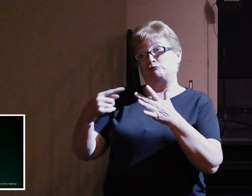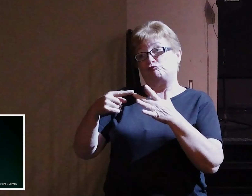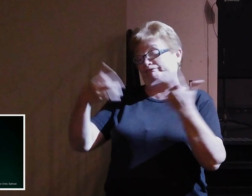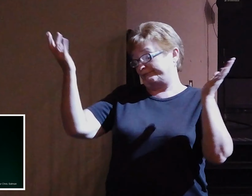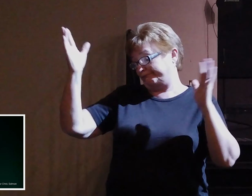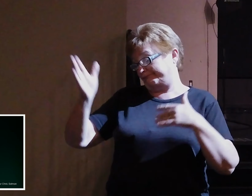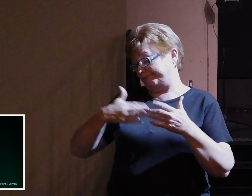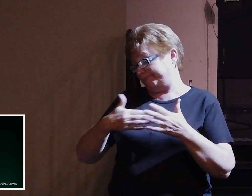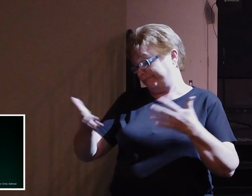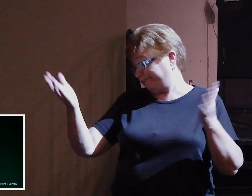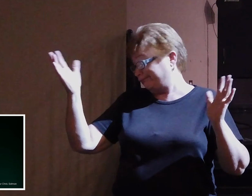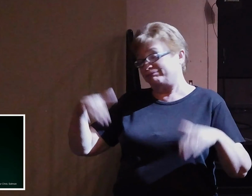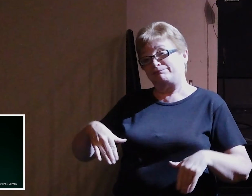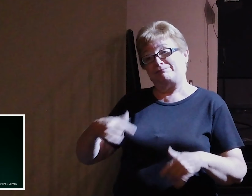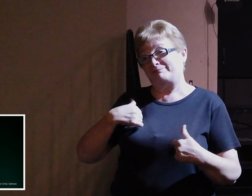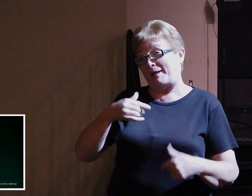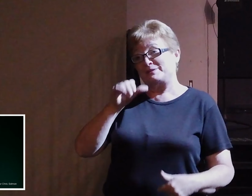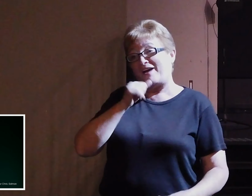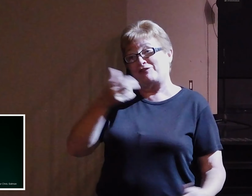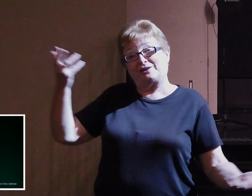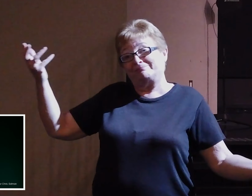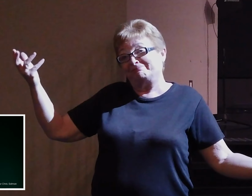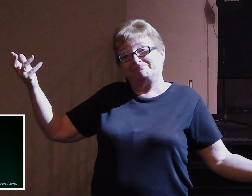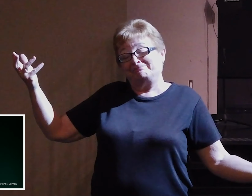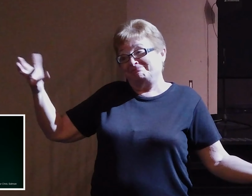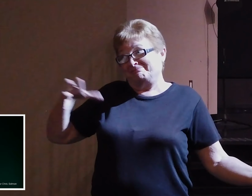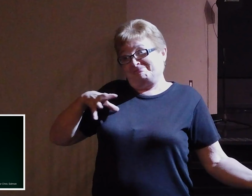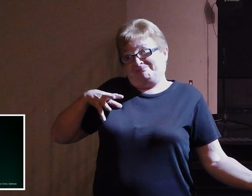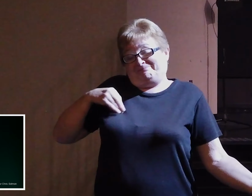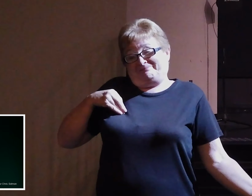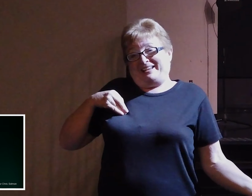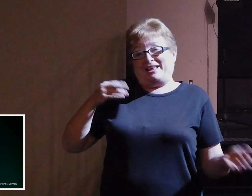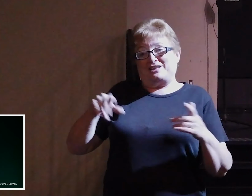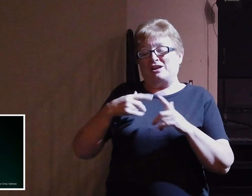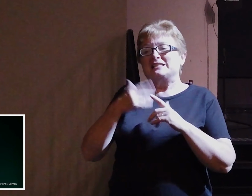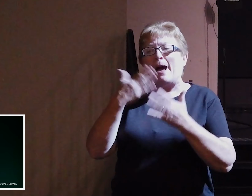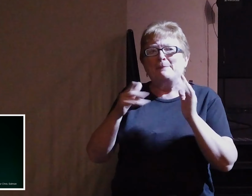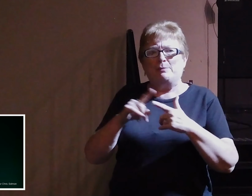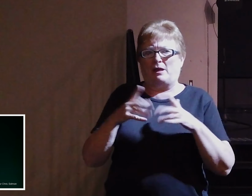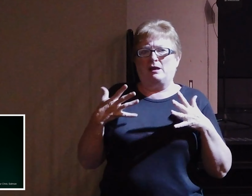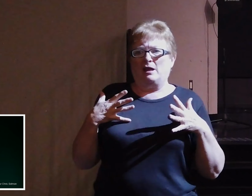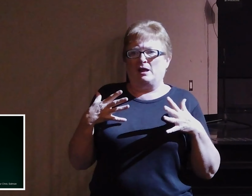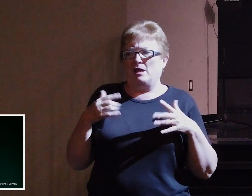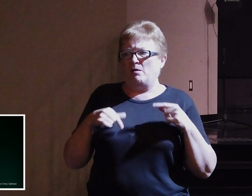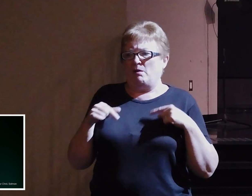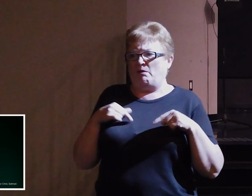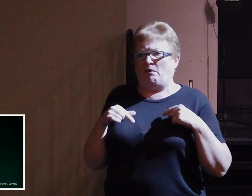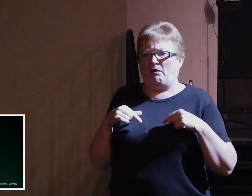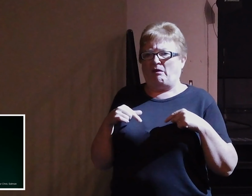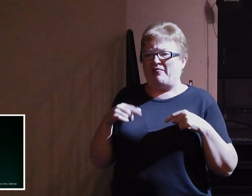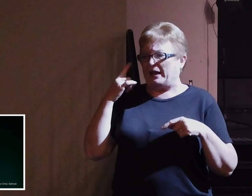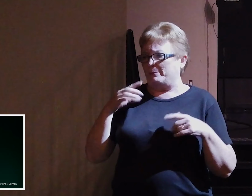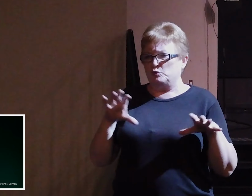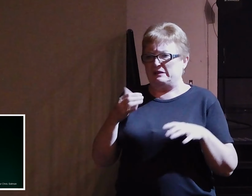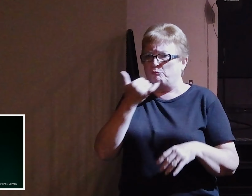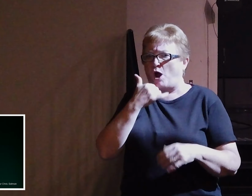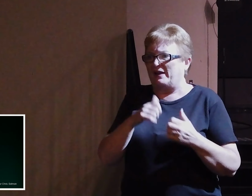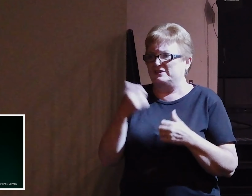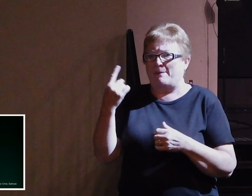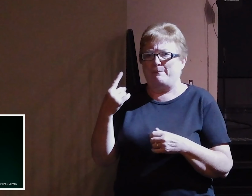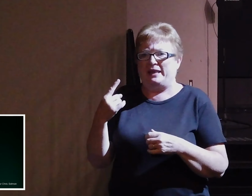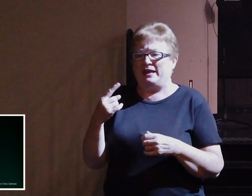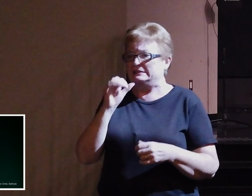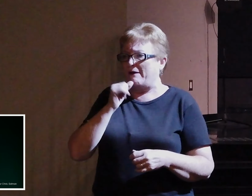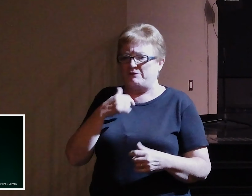Surprise people tend to be skittish. They tend to back away. They tend to think, I'm doing something wrong. Peter's like,